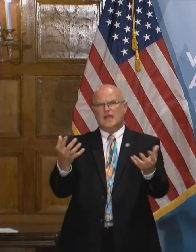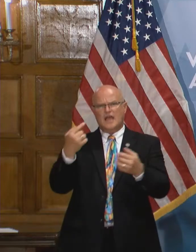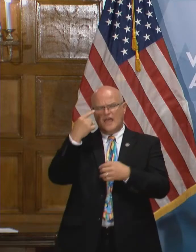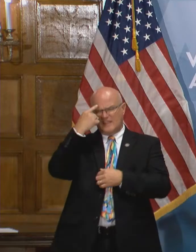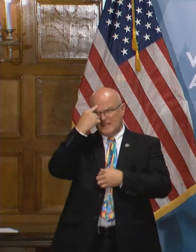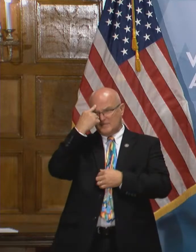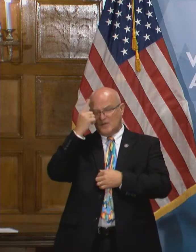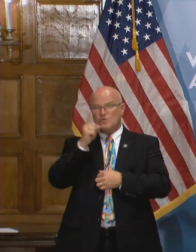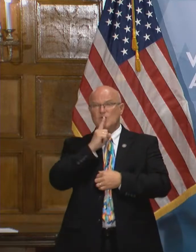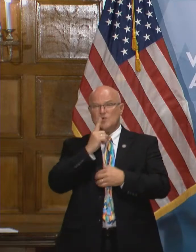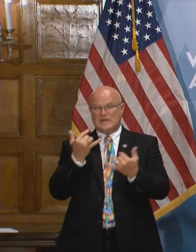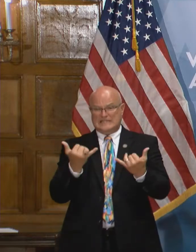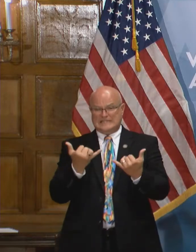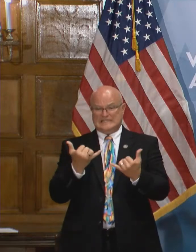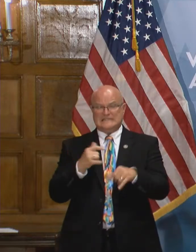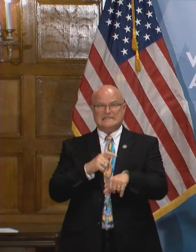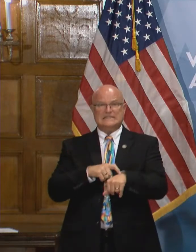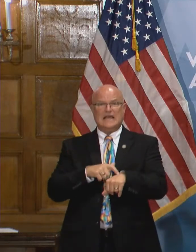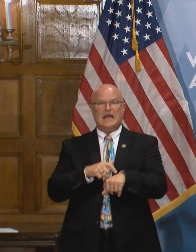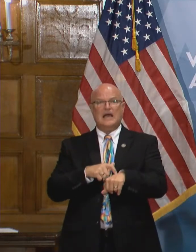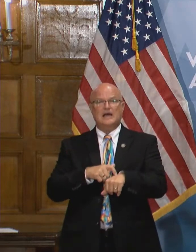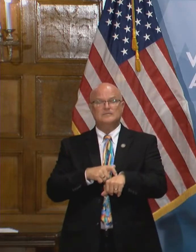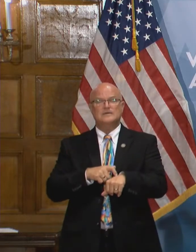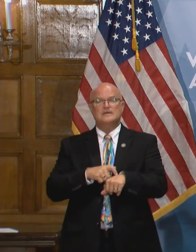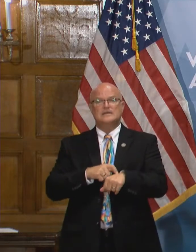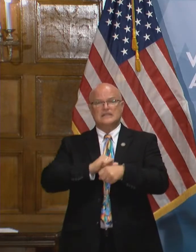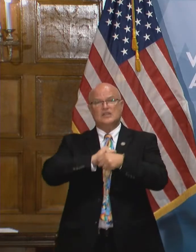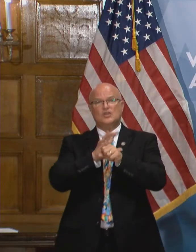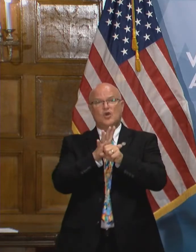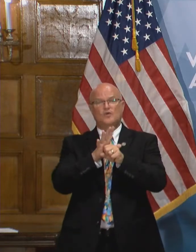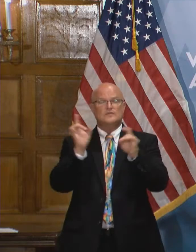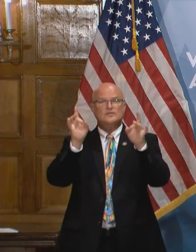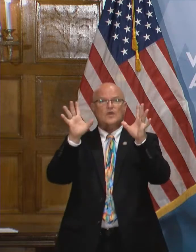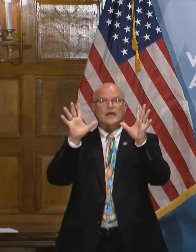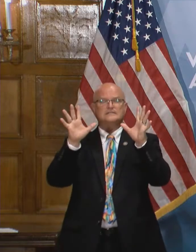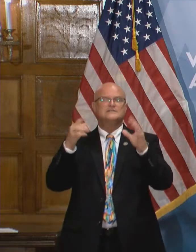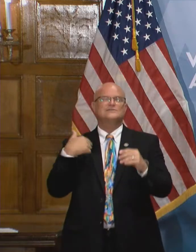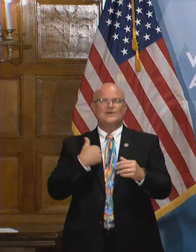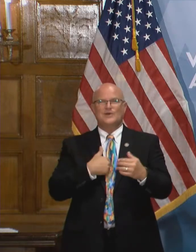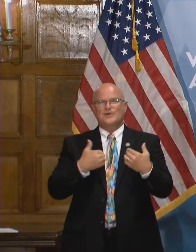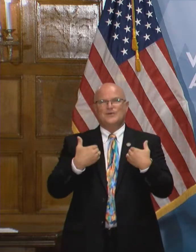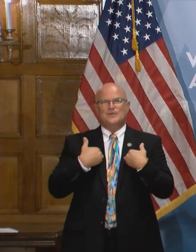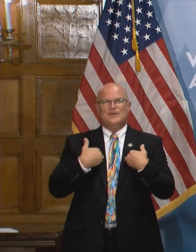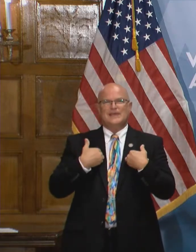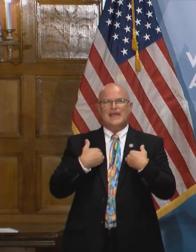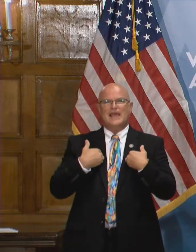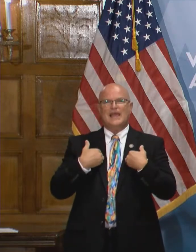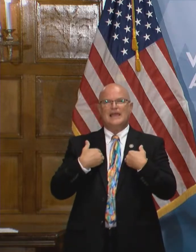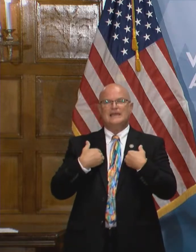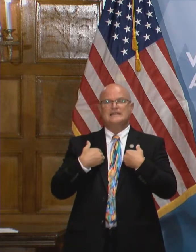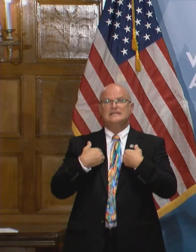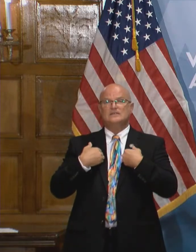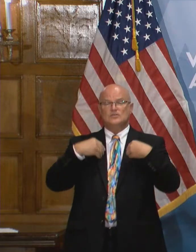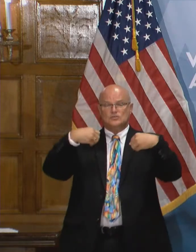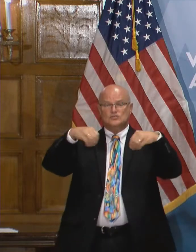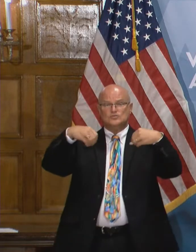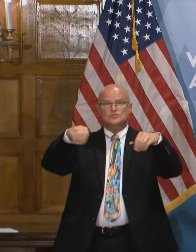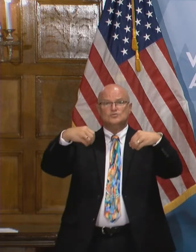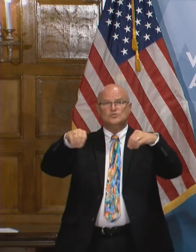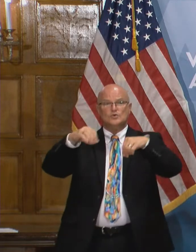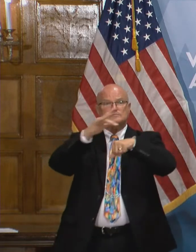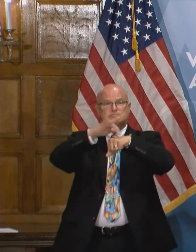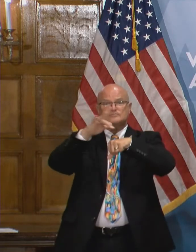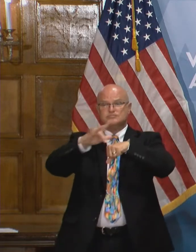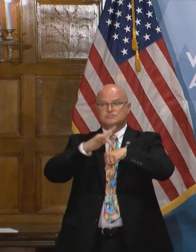where we were at this point in time in the COVID crisis. We had empty store shelves. We had lots